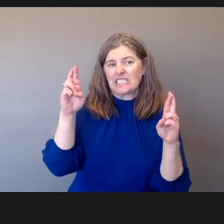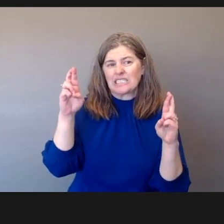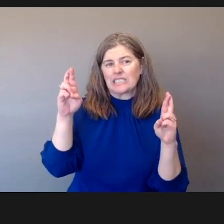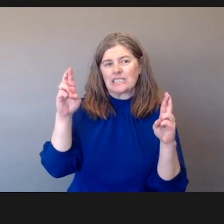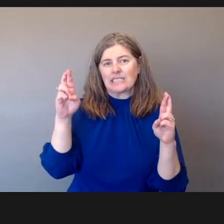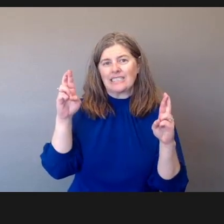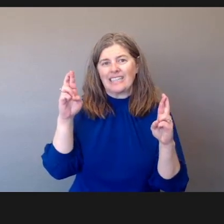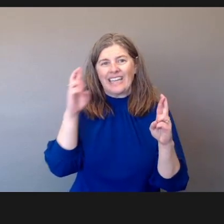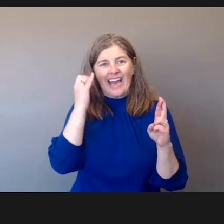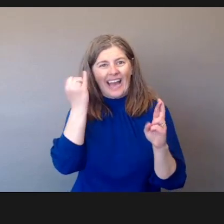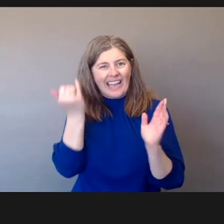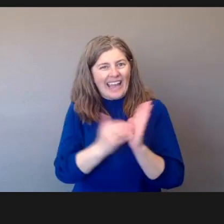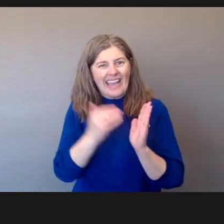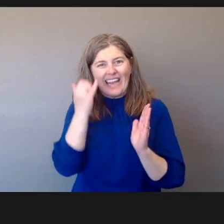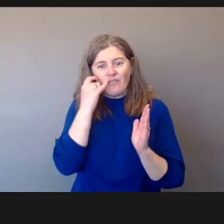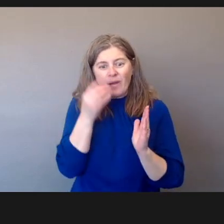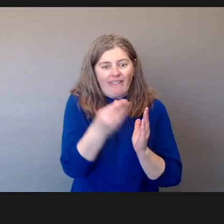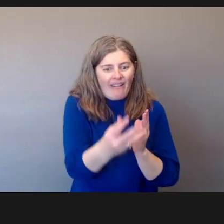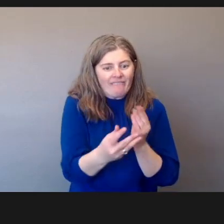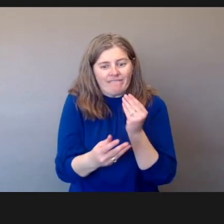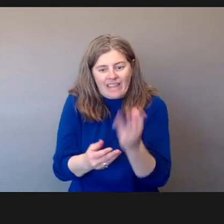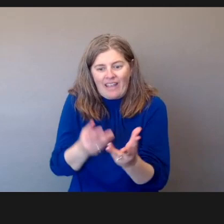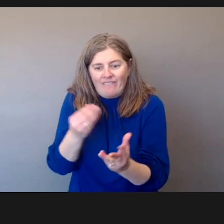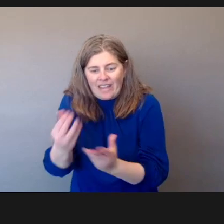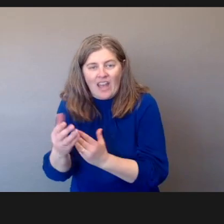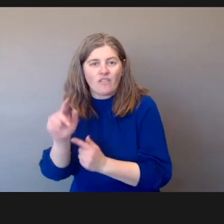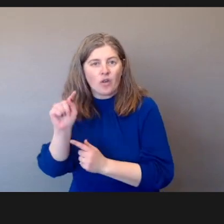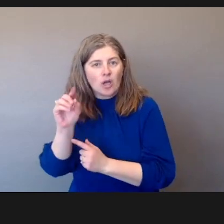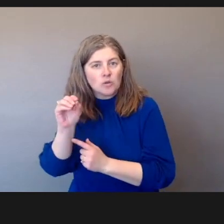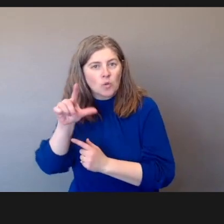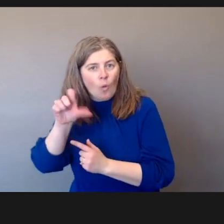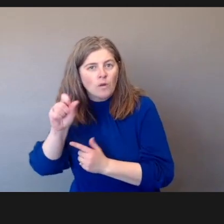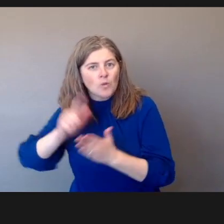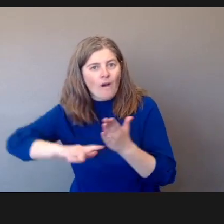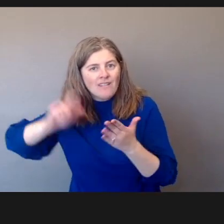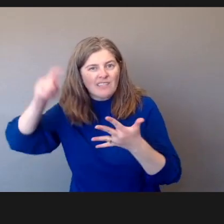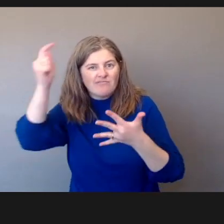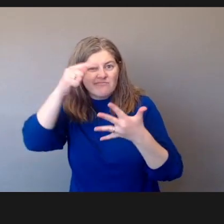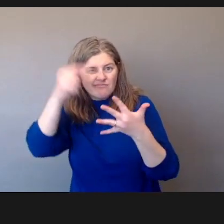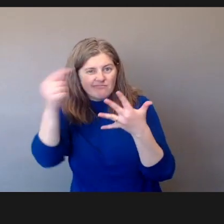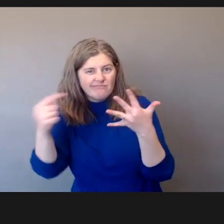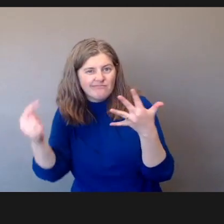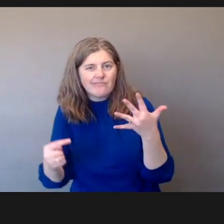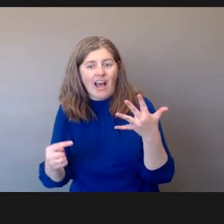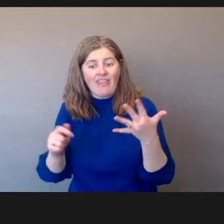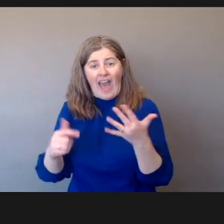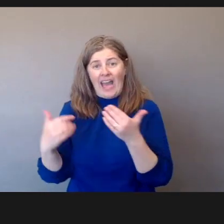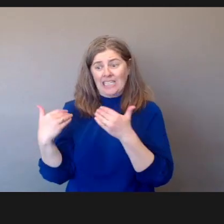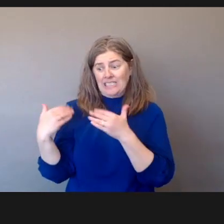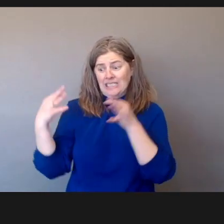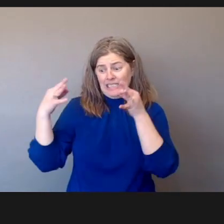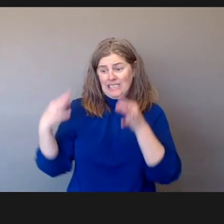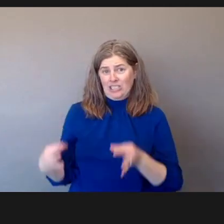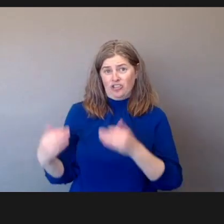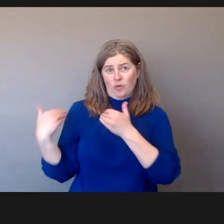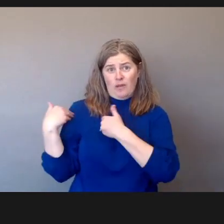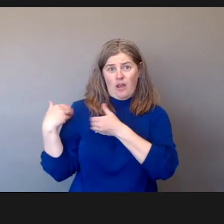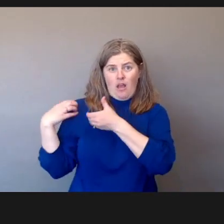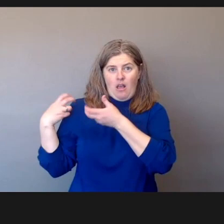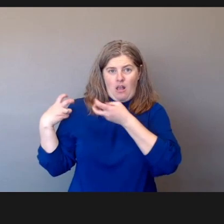giving every New Mexico resident the tools they need, that we can transfer that kind of decision-making